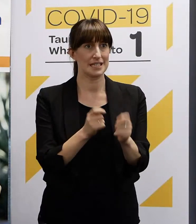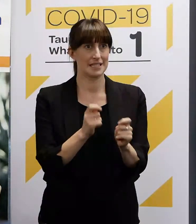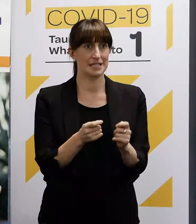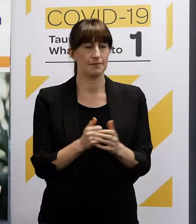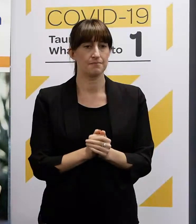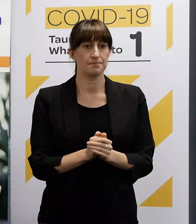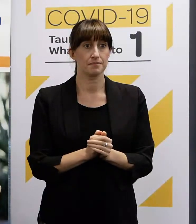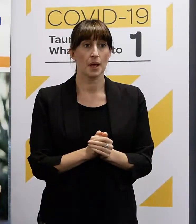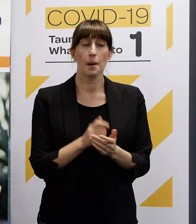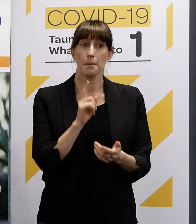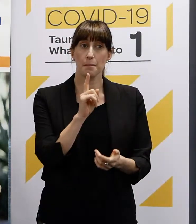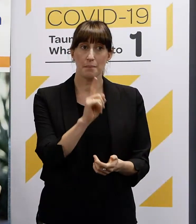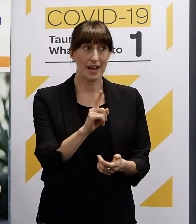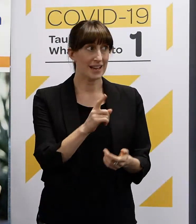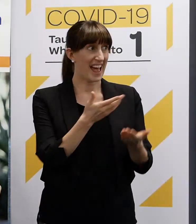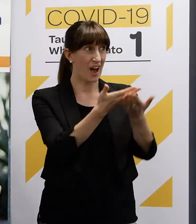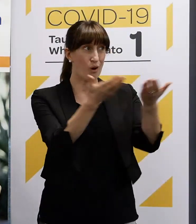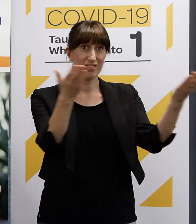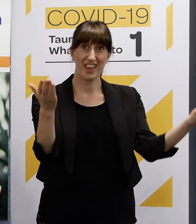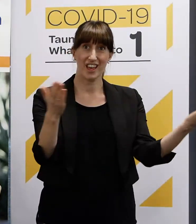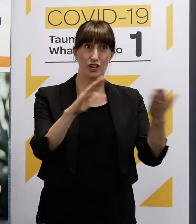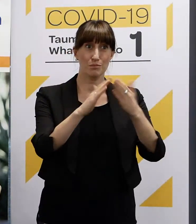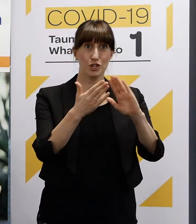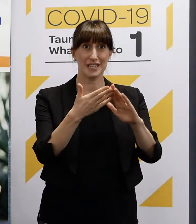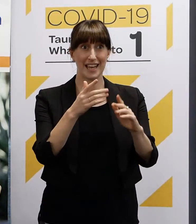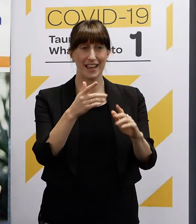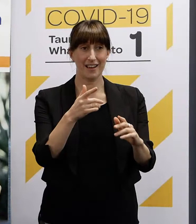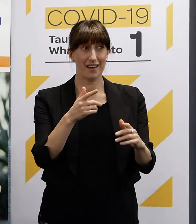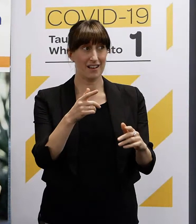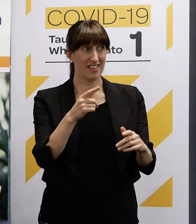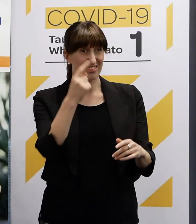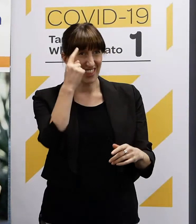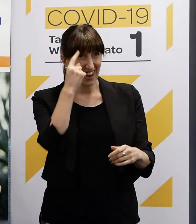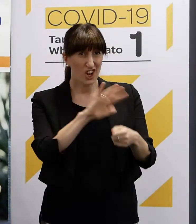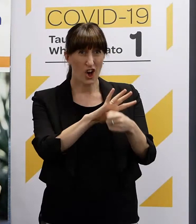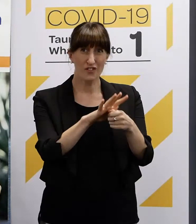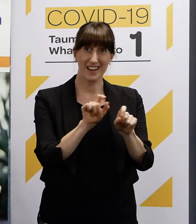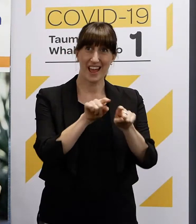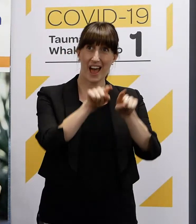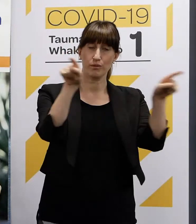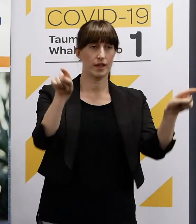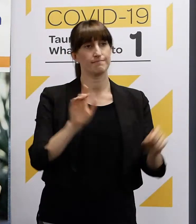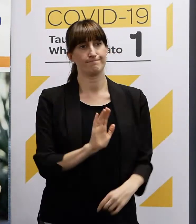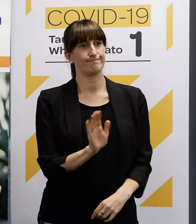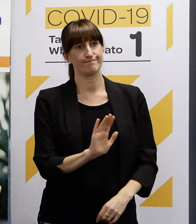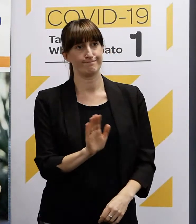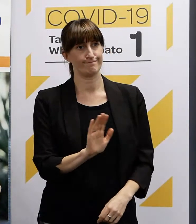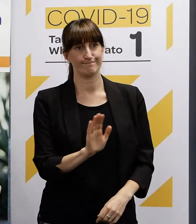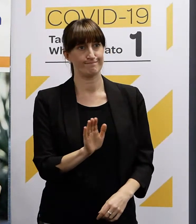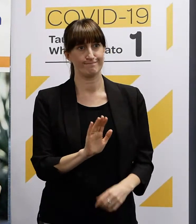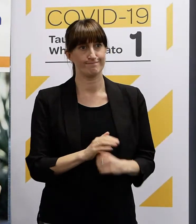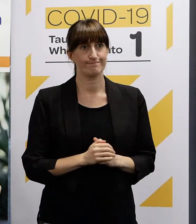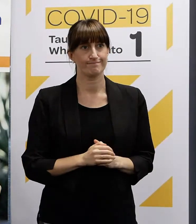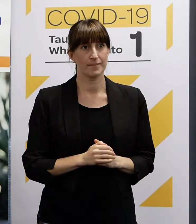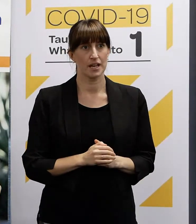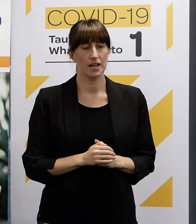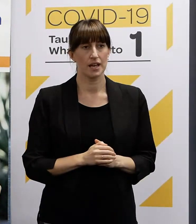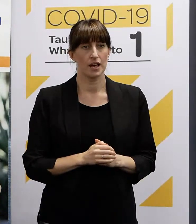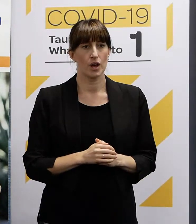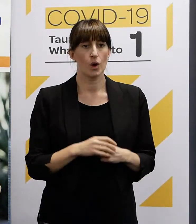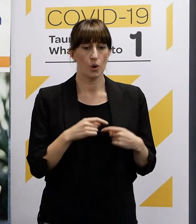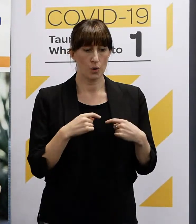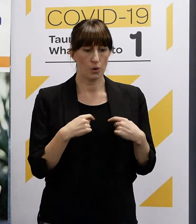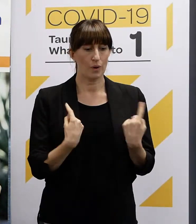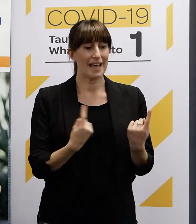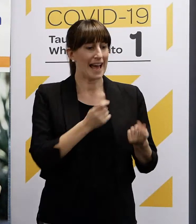there is COVID-19 out in the community. That wide community testing is an important part of our wide, as I called yesterday, sort of